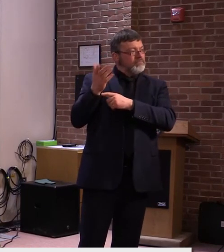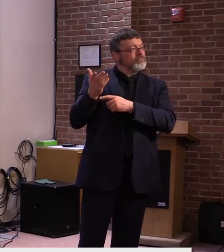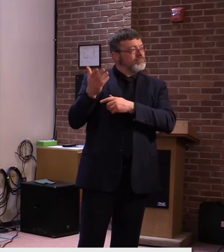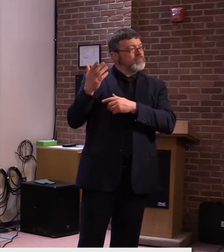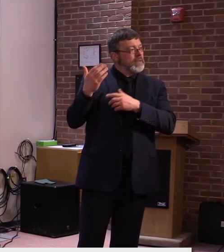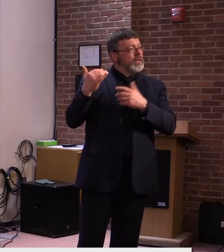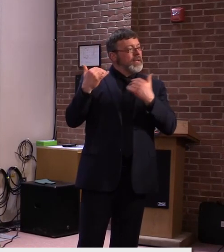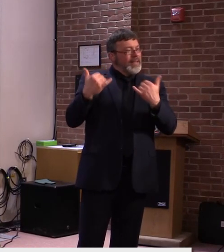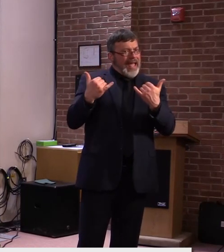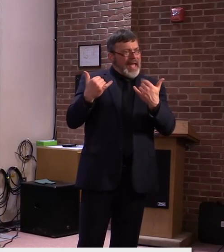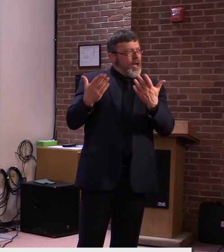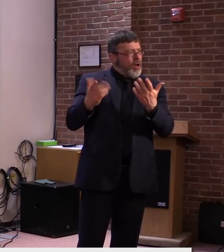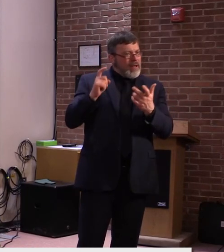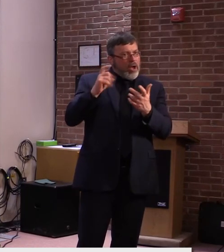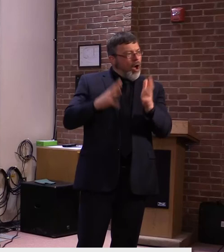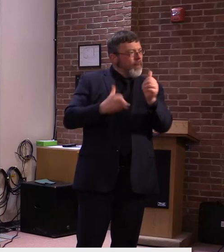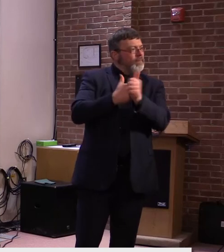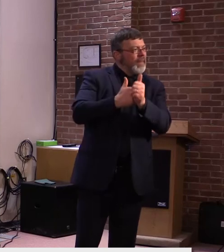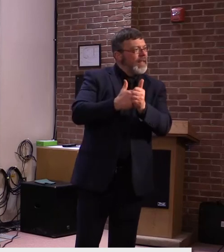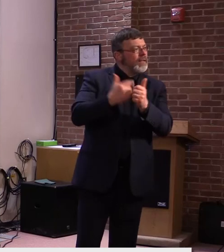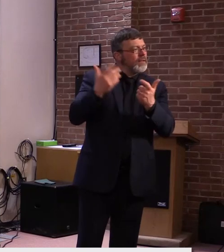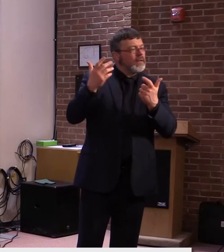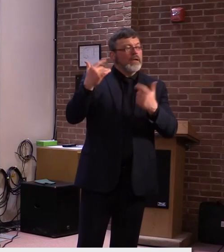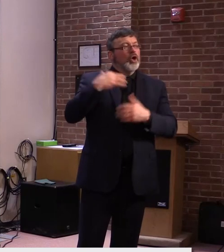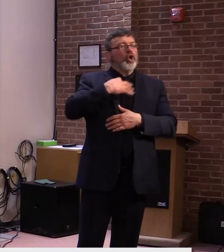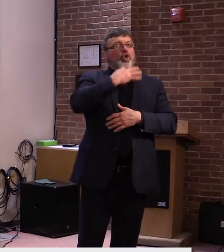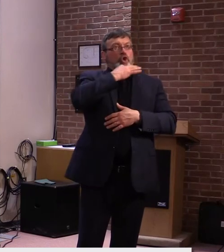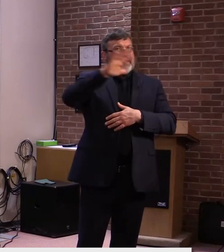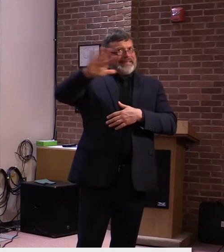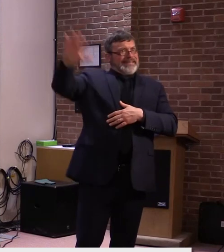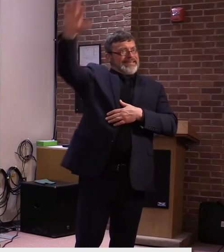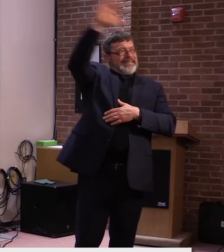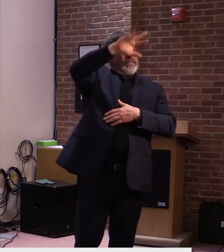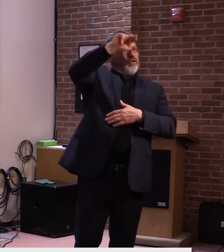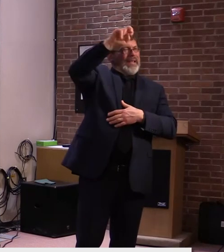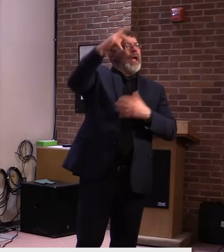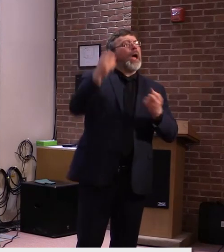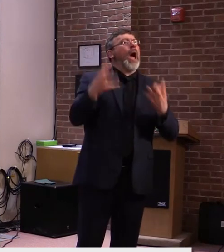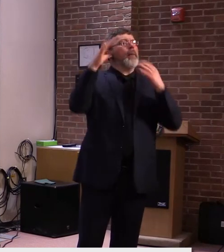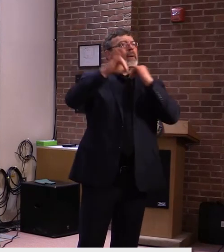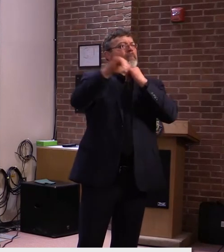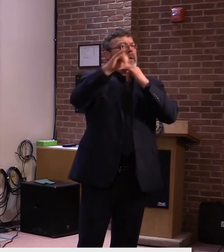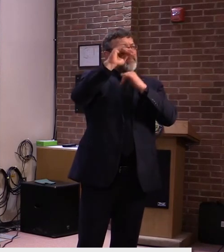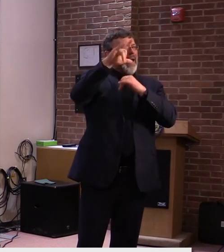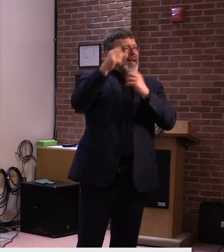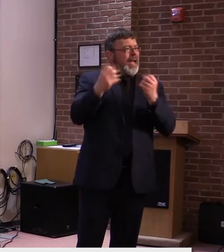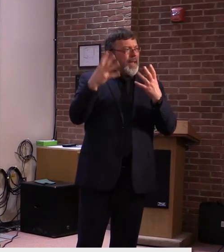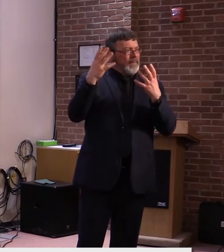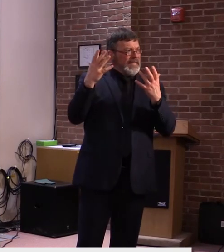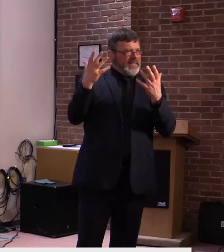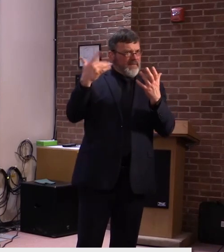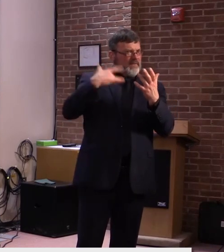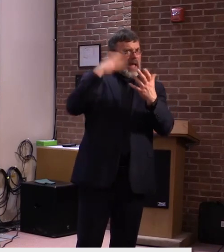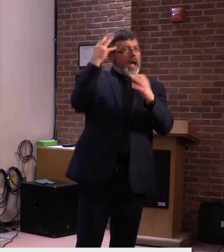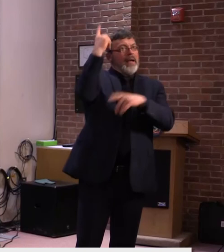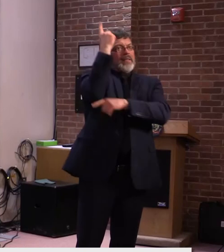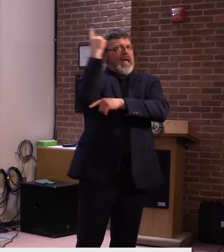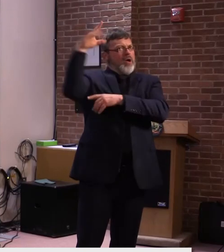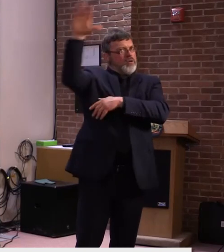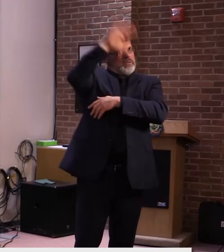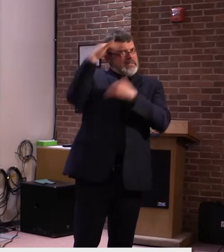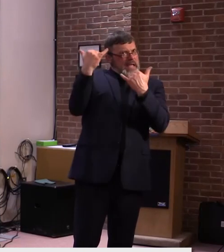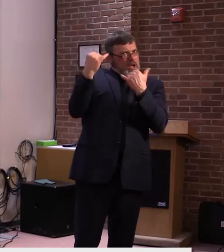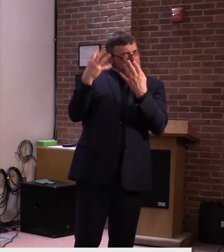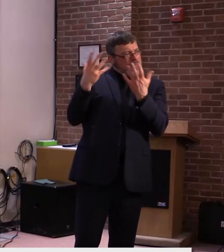miles are in the Northeast Kingdom and how many of those towers potentially could be sited in the kingdom? So those are really